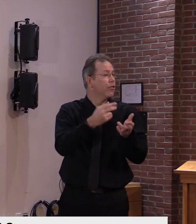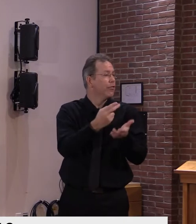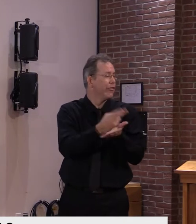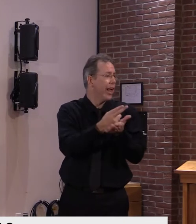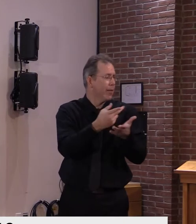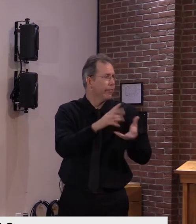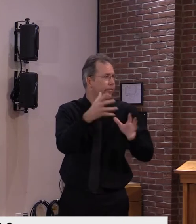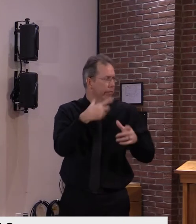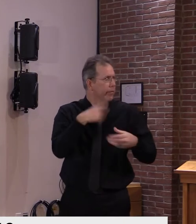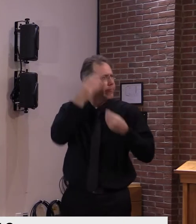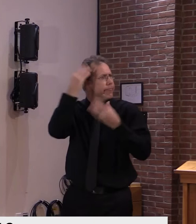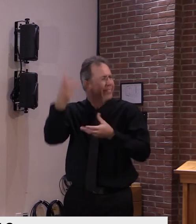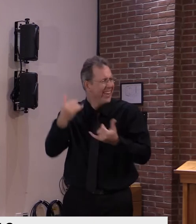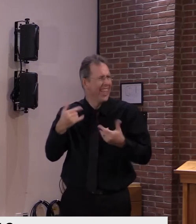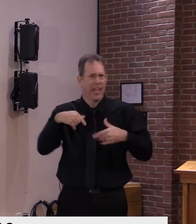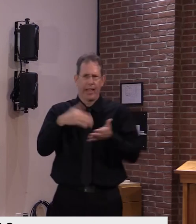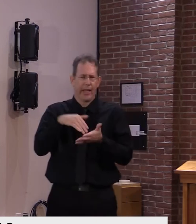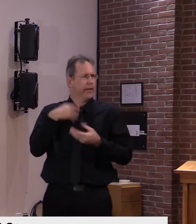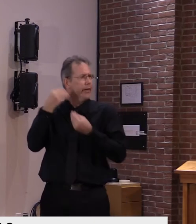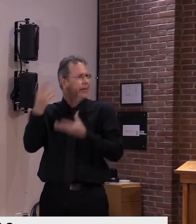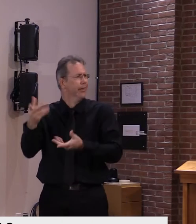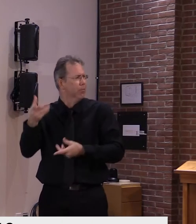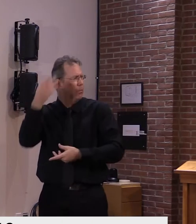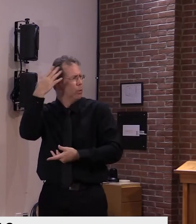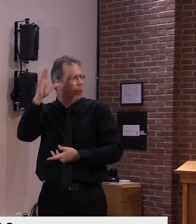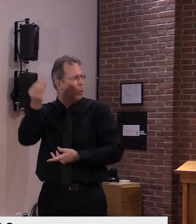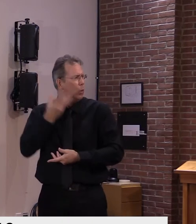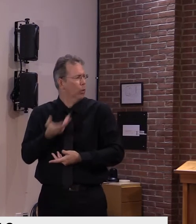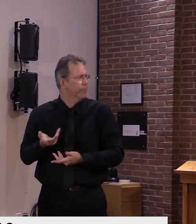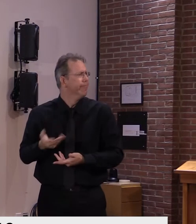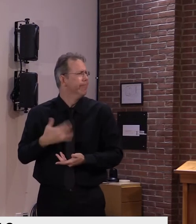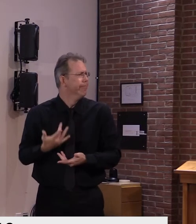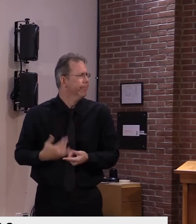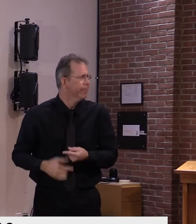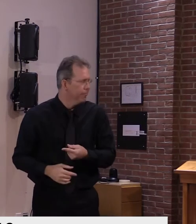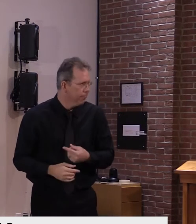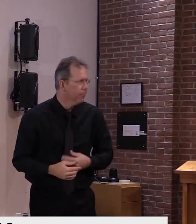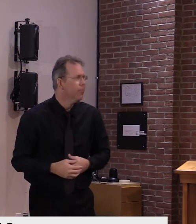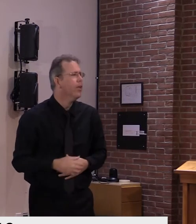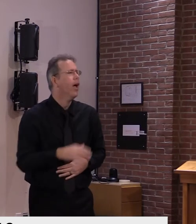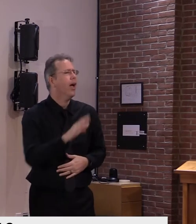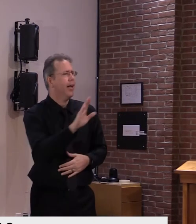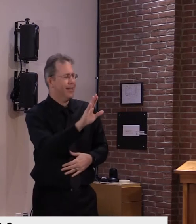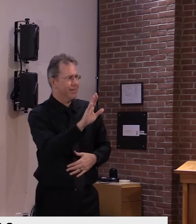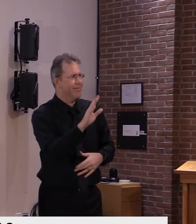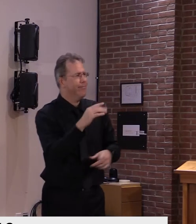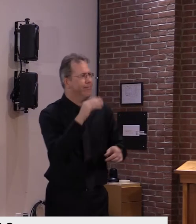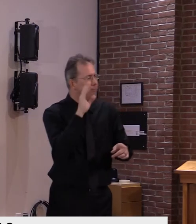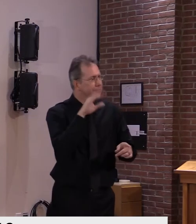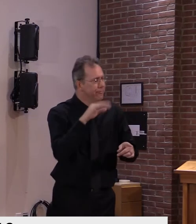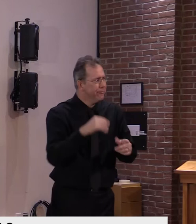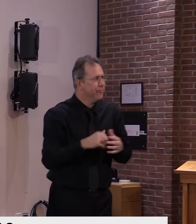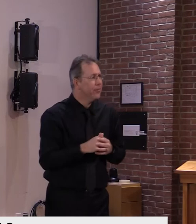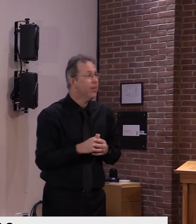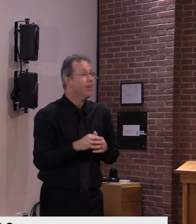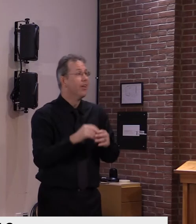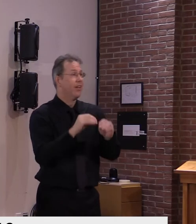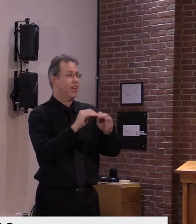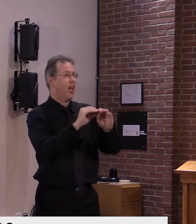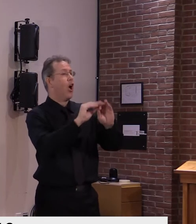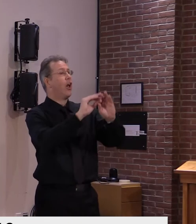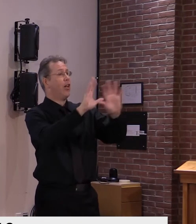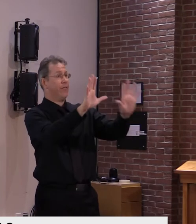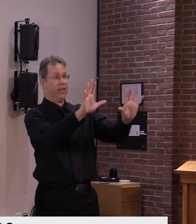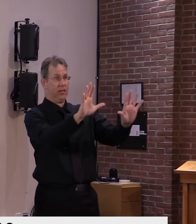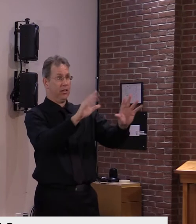happened quickly. So I think Secretary Smith did mention that during that briefing, but again, it